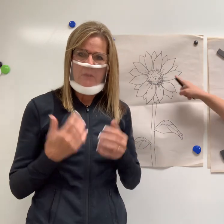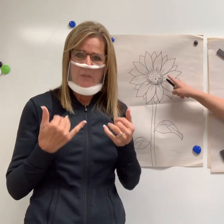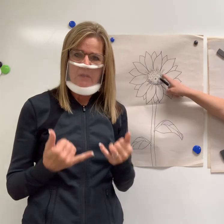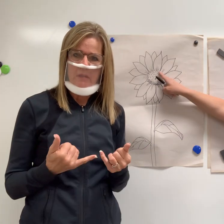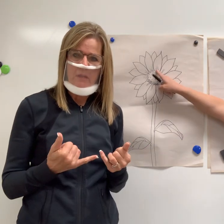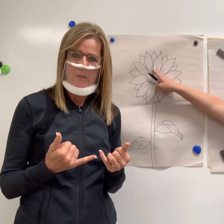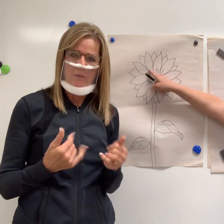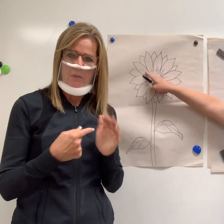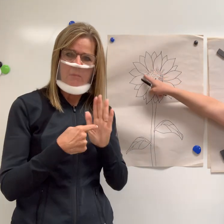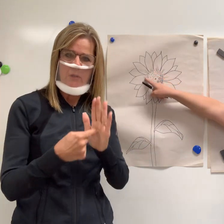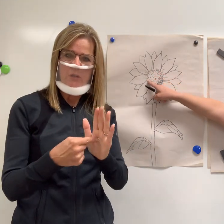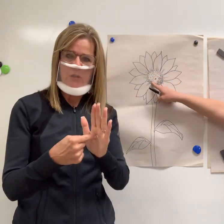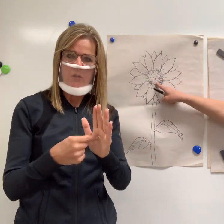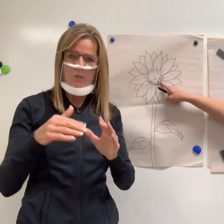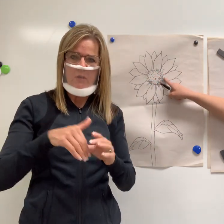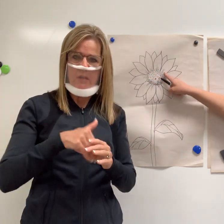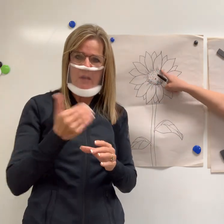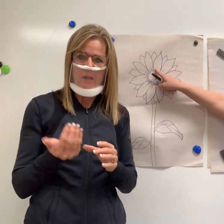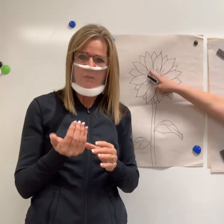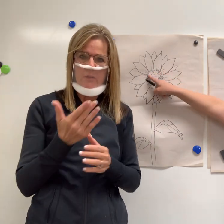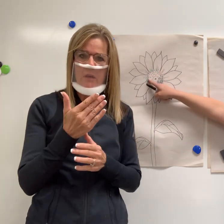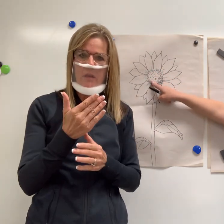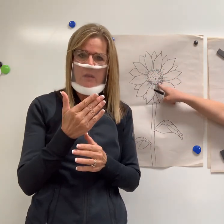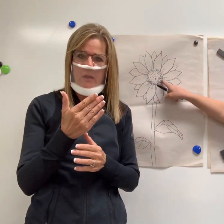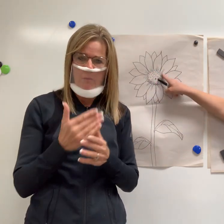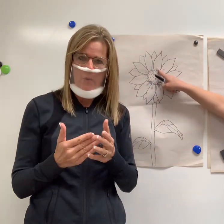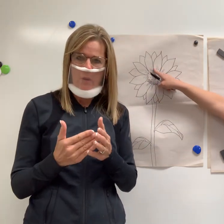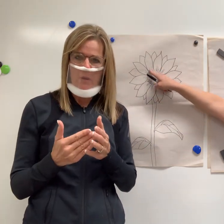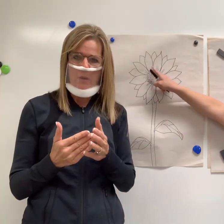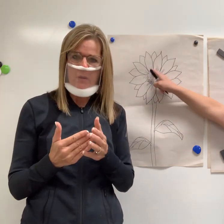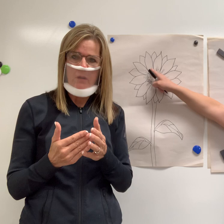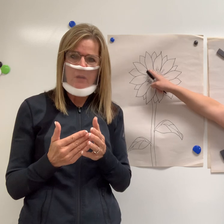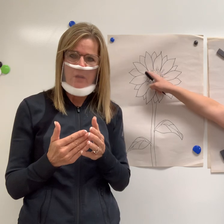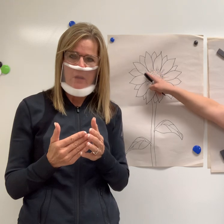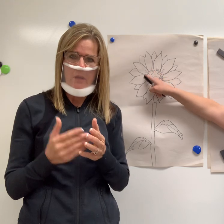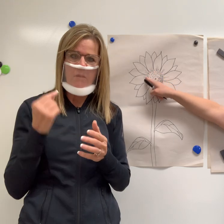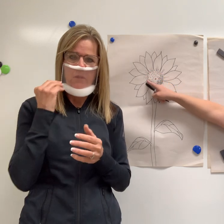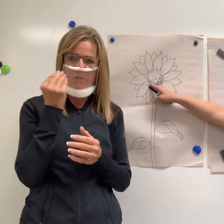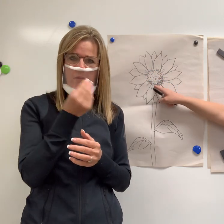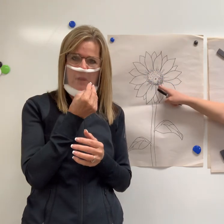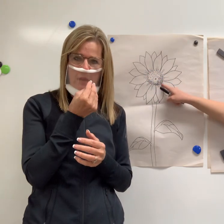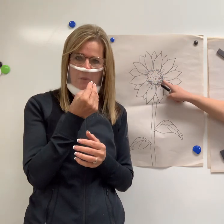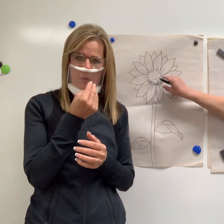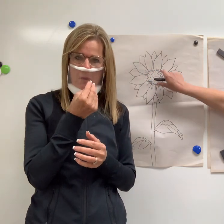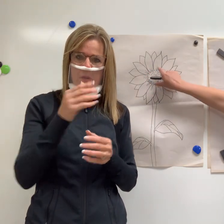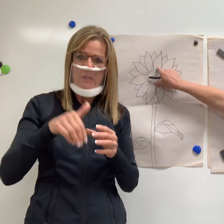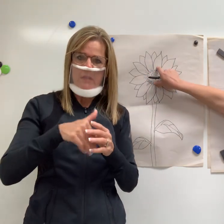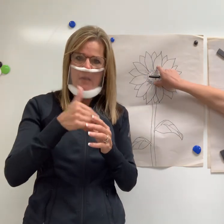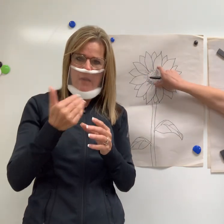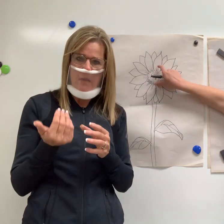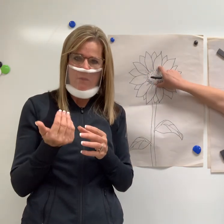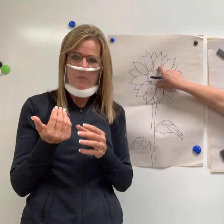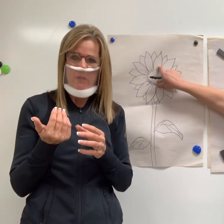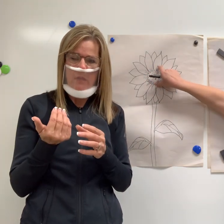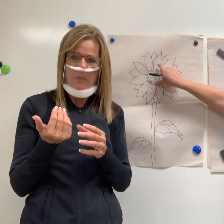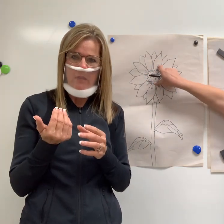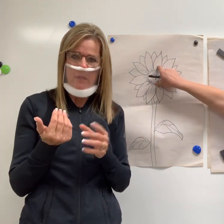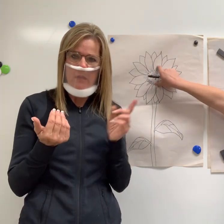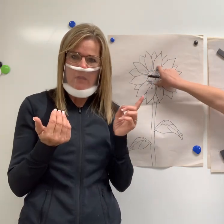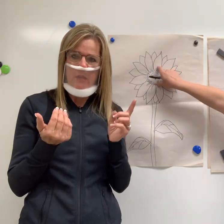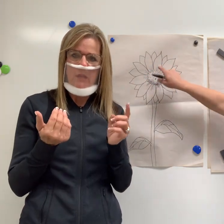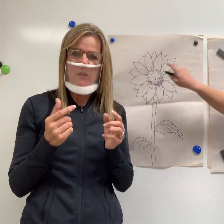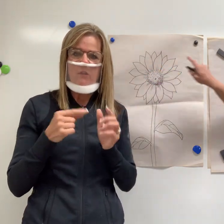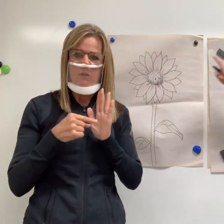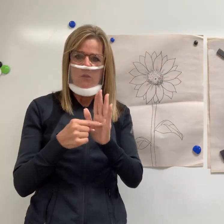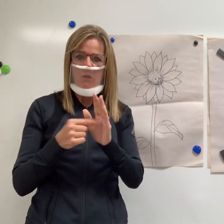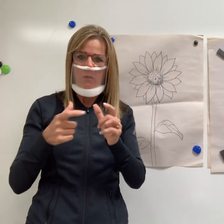Now, I'm gonna show the outside part of that center of the sunflower. We're gonna show this outside circle to decide how big your